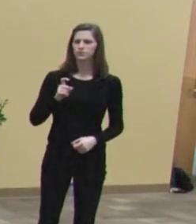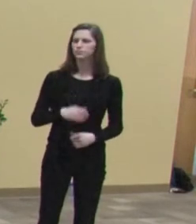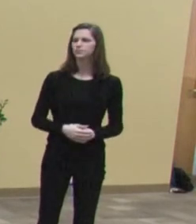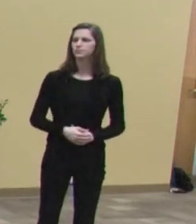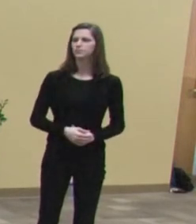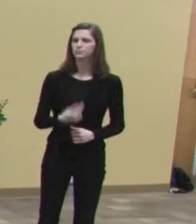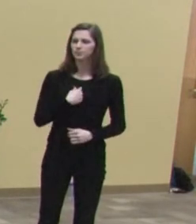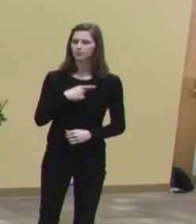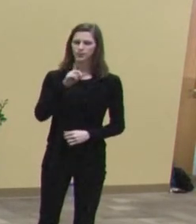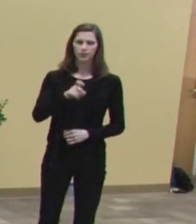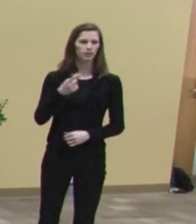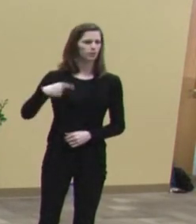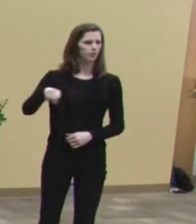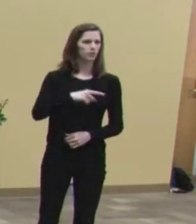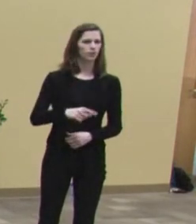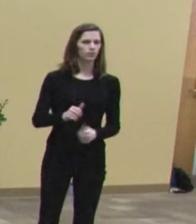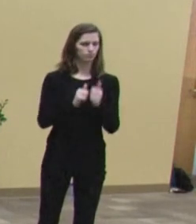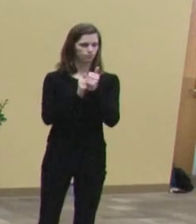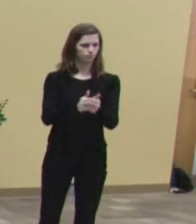you to follow through here.